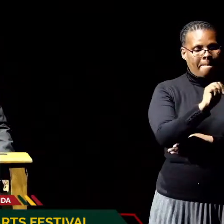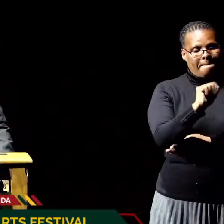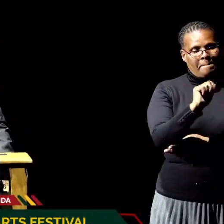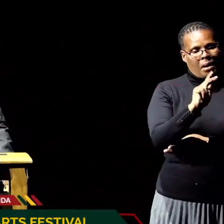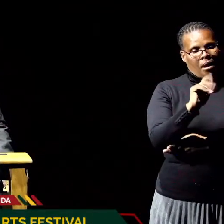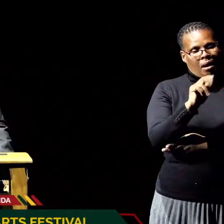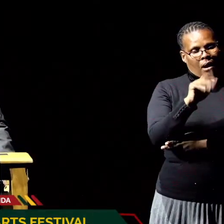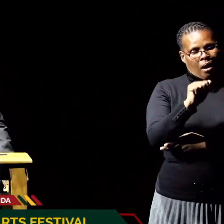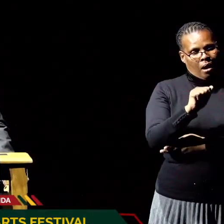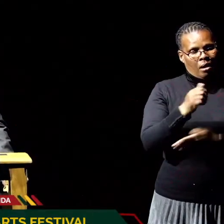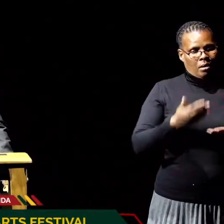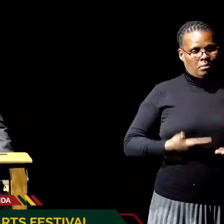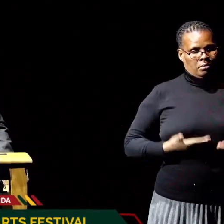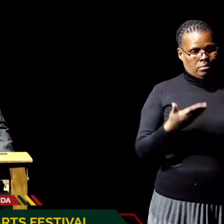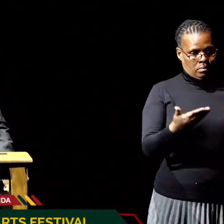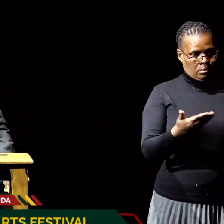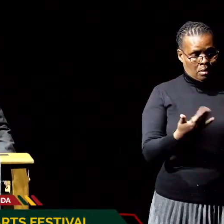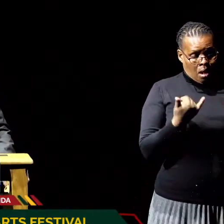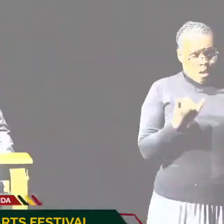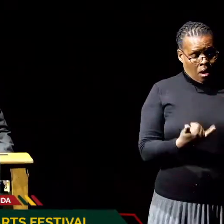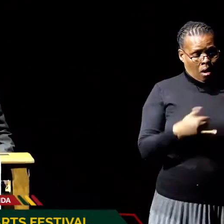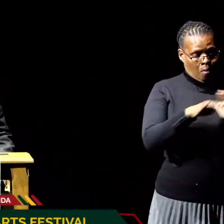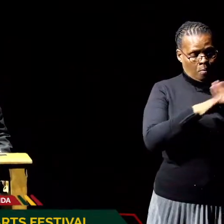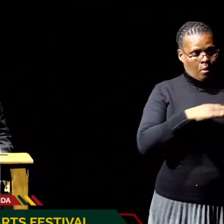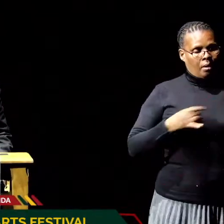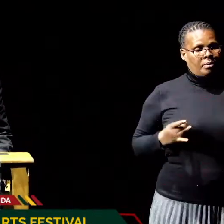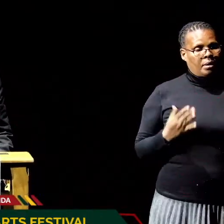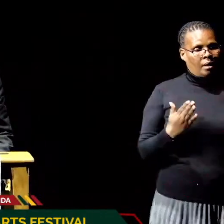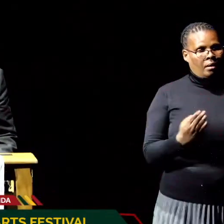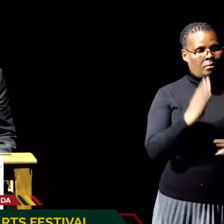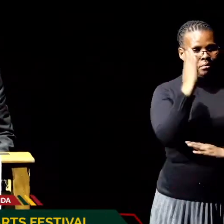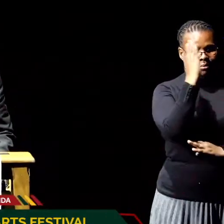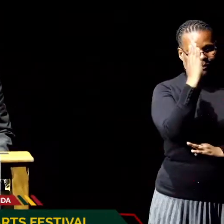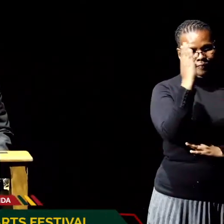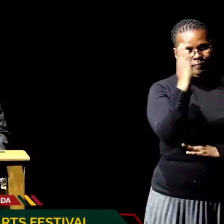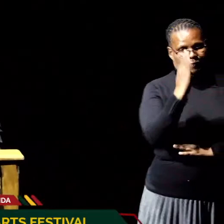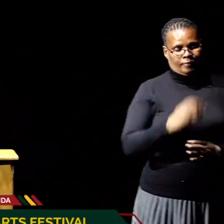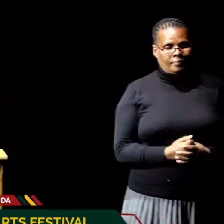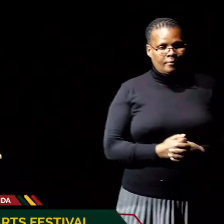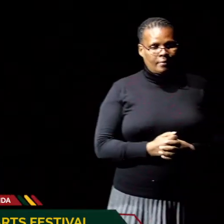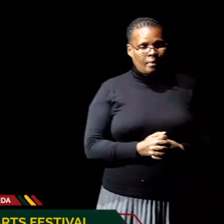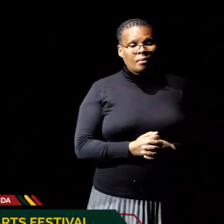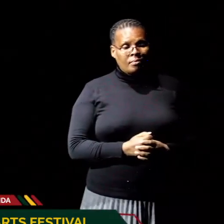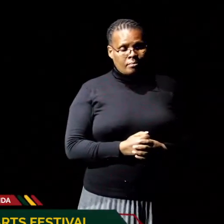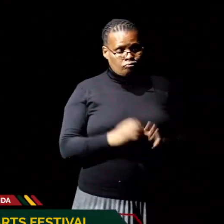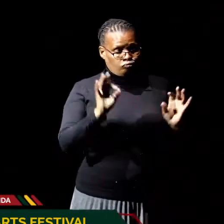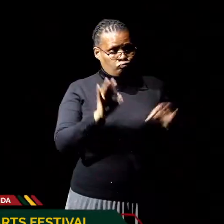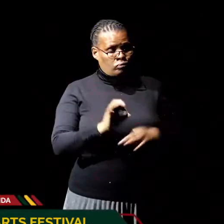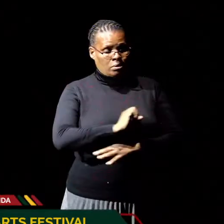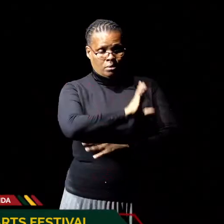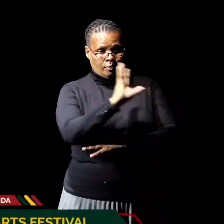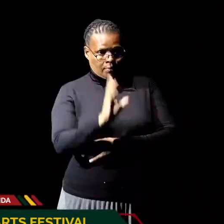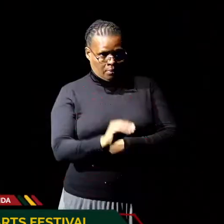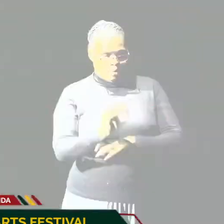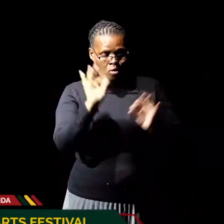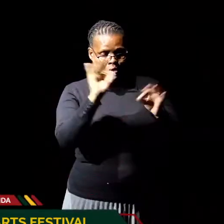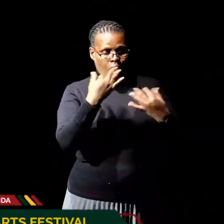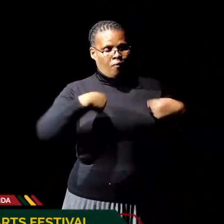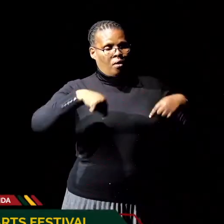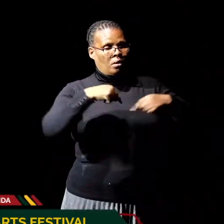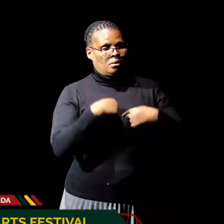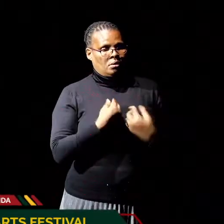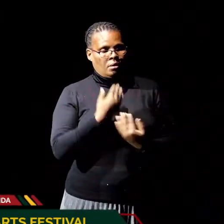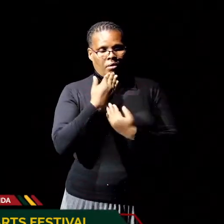services. I'm going to be your program director this evening. The national anthem has already been sung for us, and thank